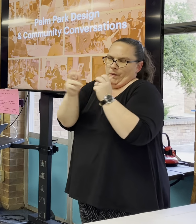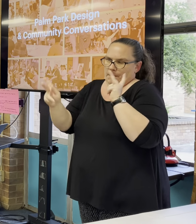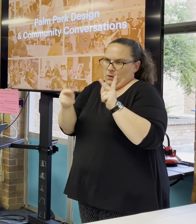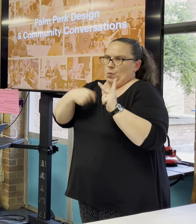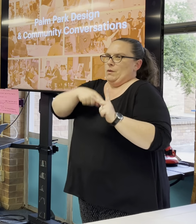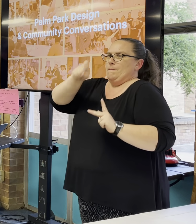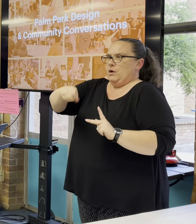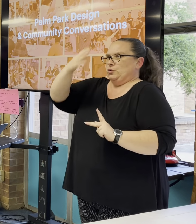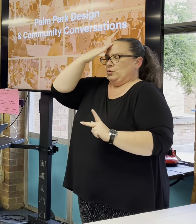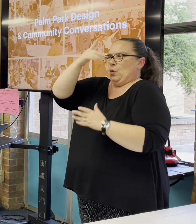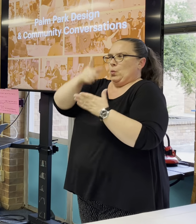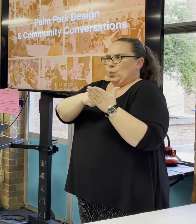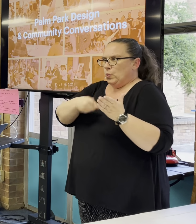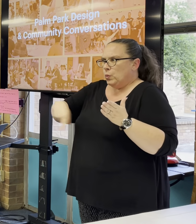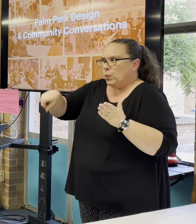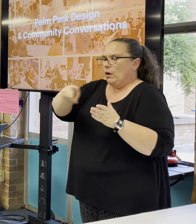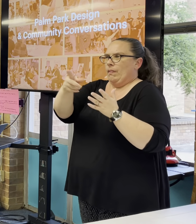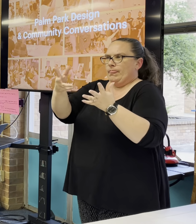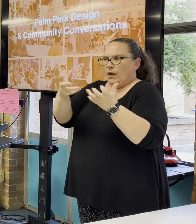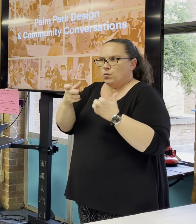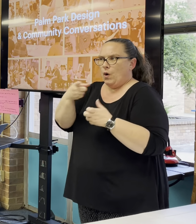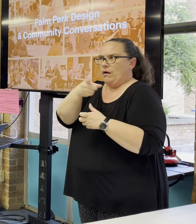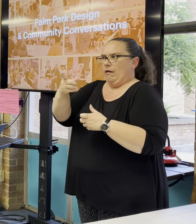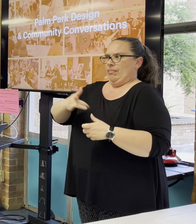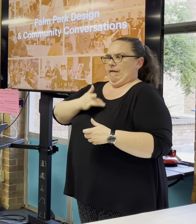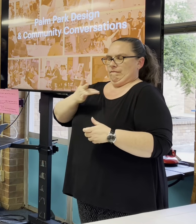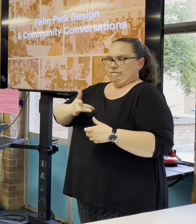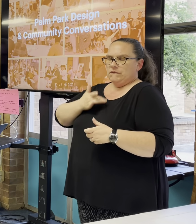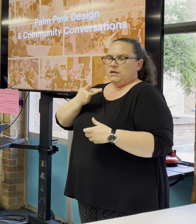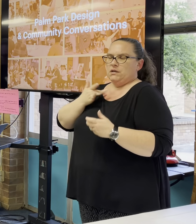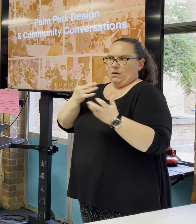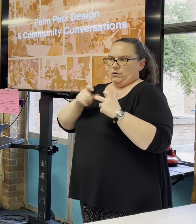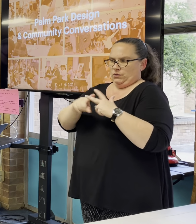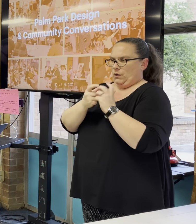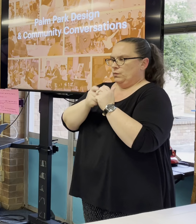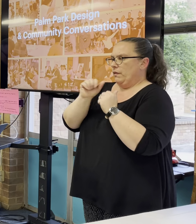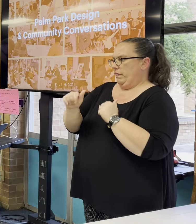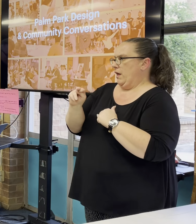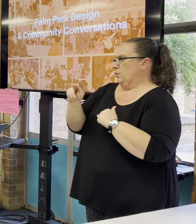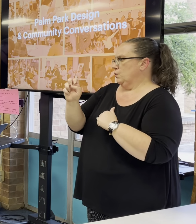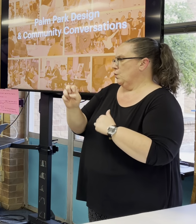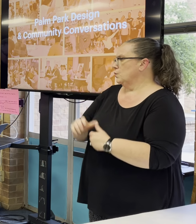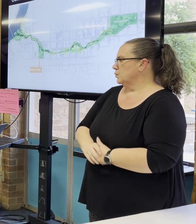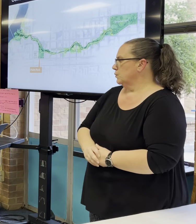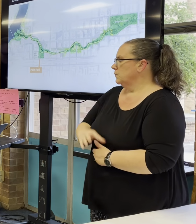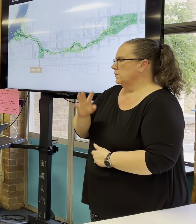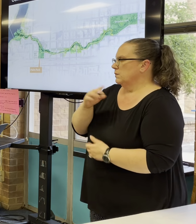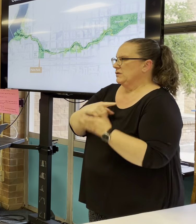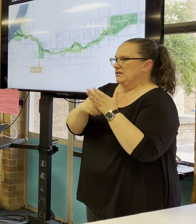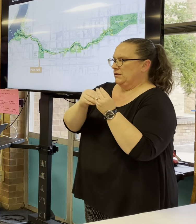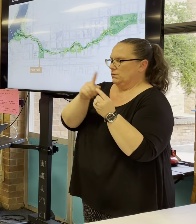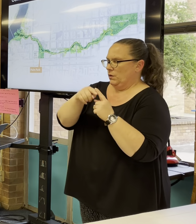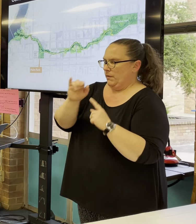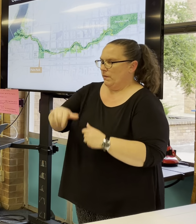what the users want to do and what they feel. So I just wanted to start off with that note, and we'll talk more about